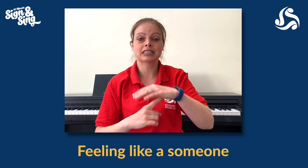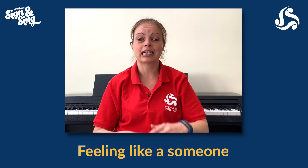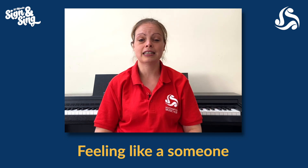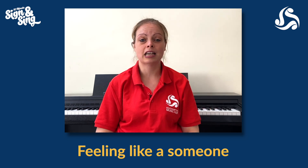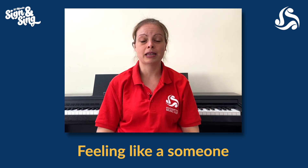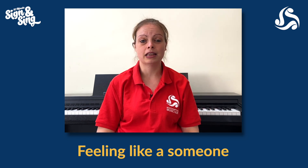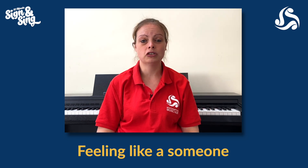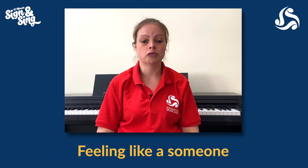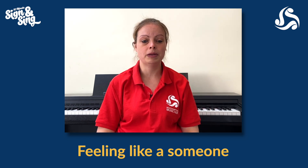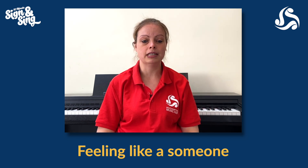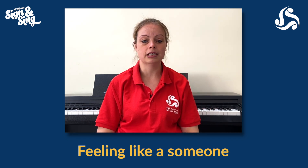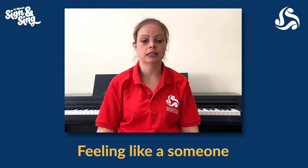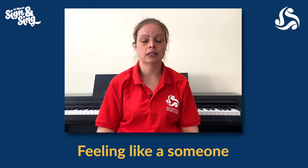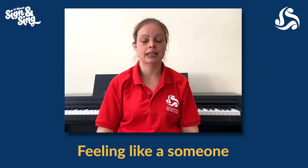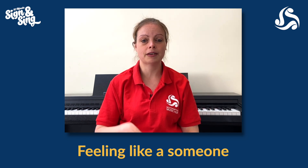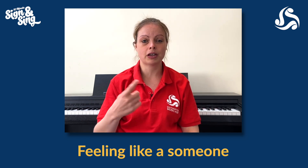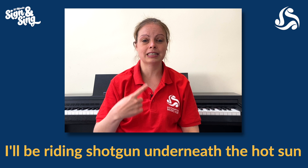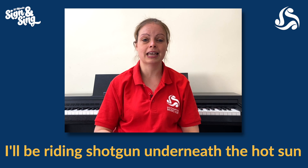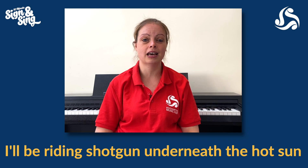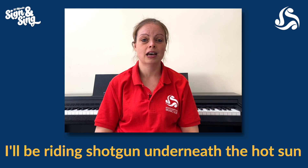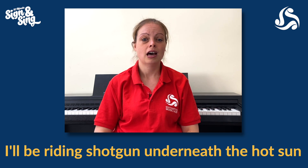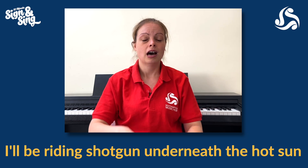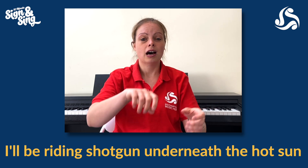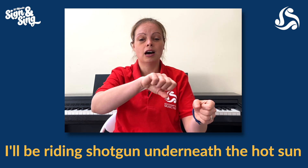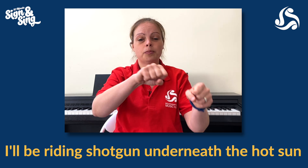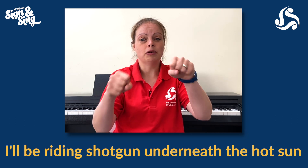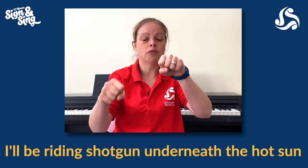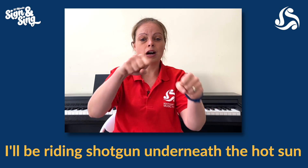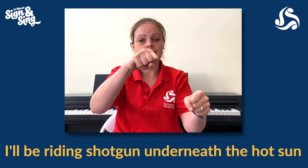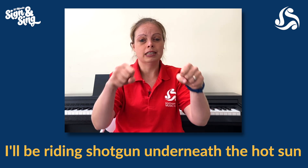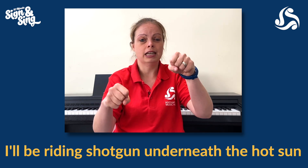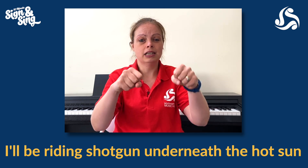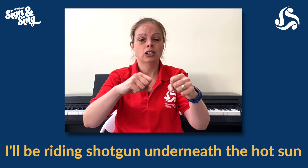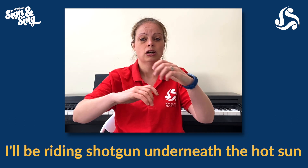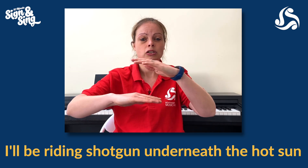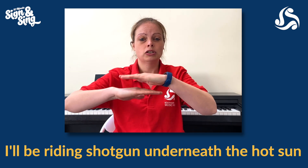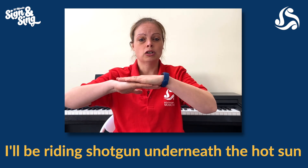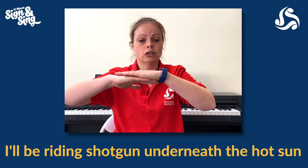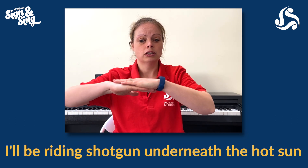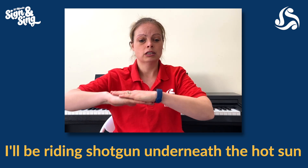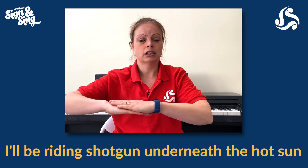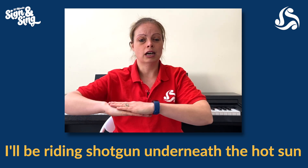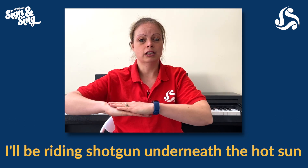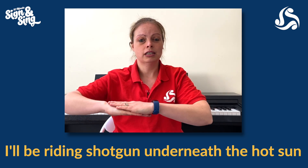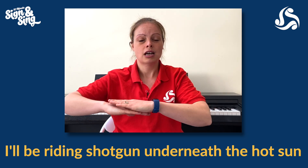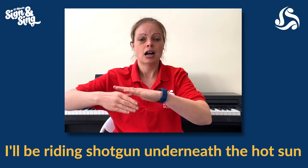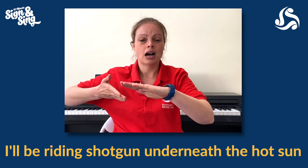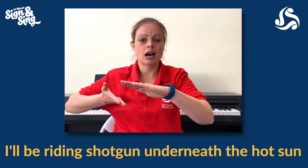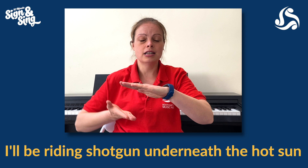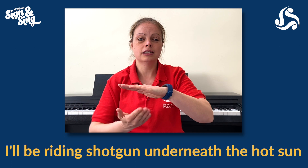lines are exactly the same again, they're just repeated. So let's have a go together. I'll be riding